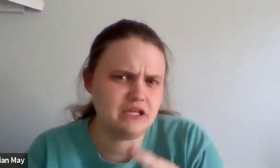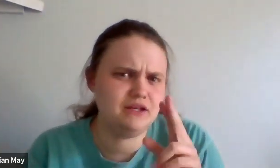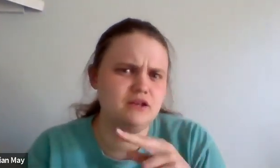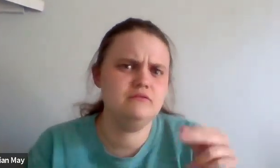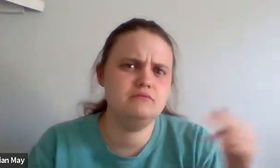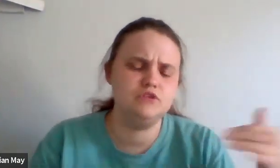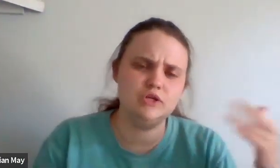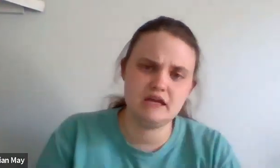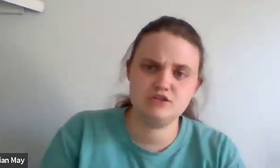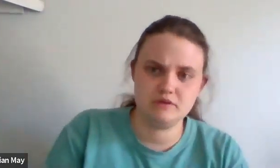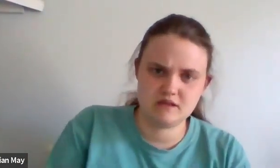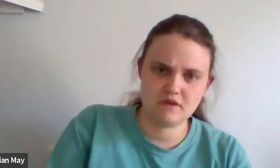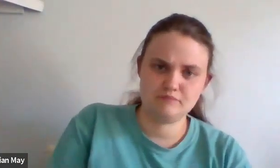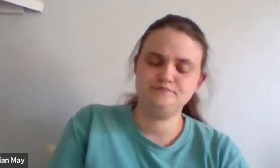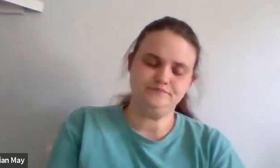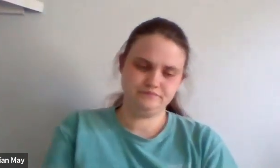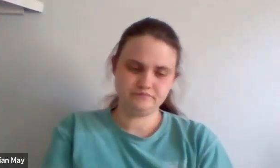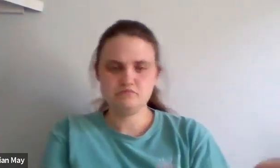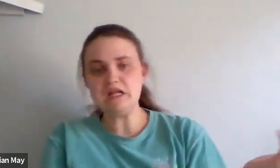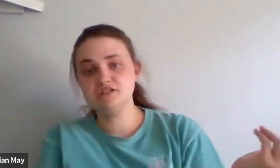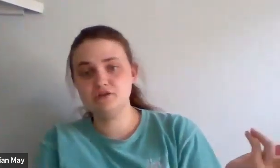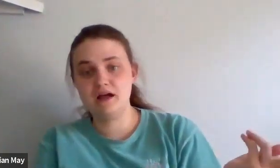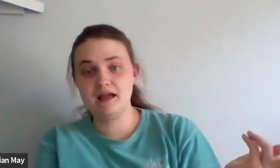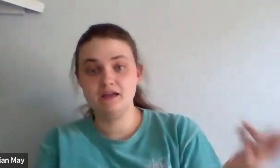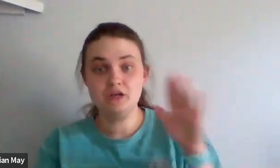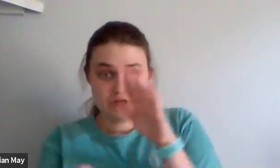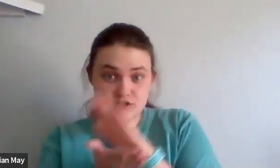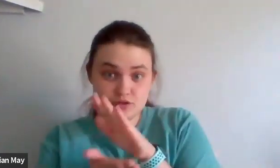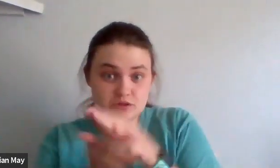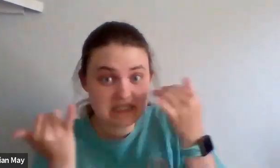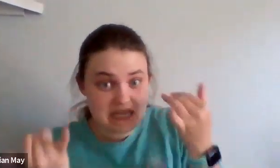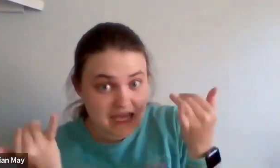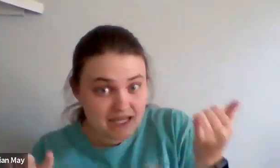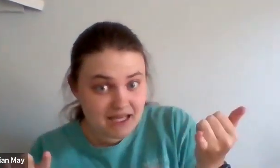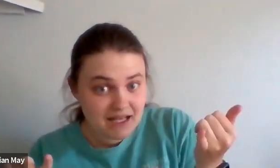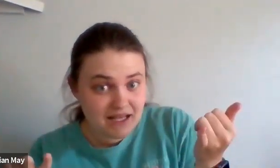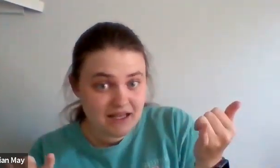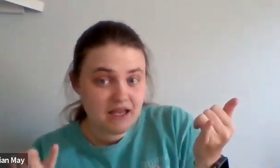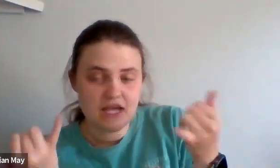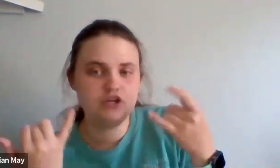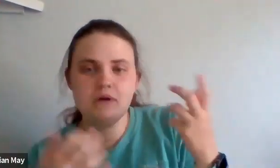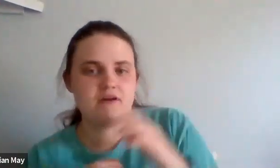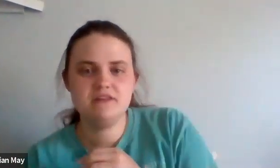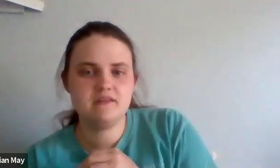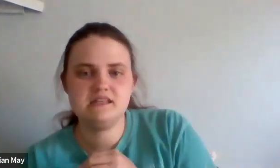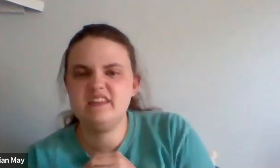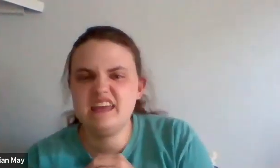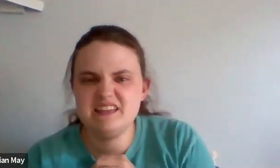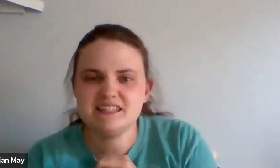actually answer with something. So like school today, and you don't have anything that's like the, is